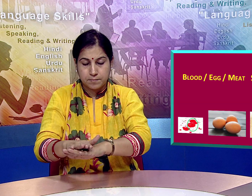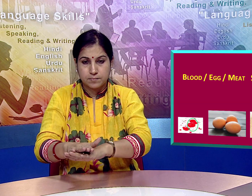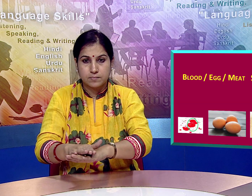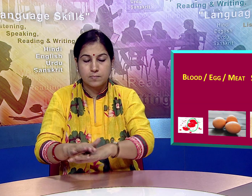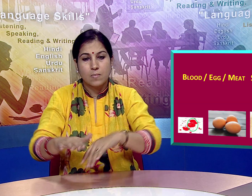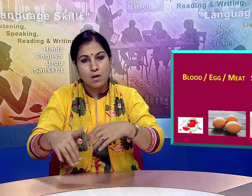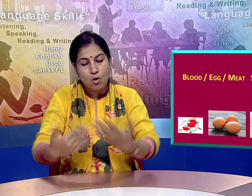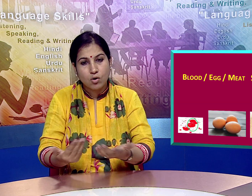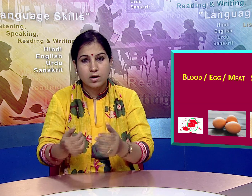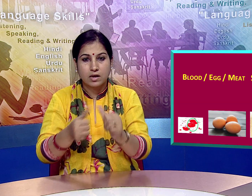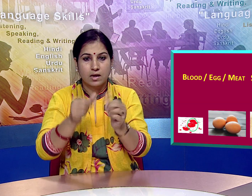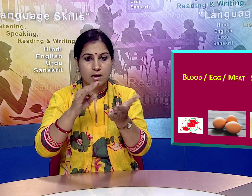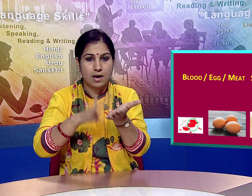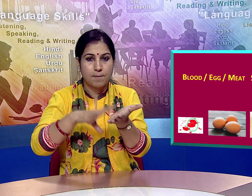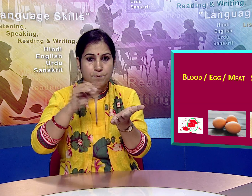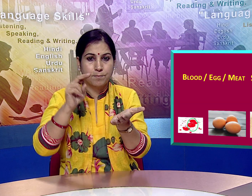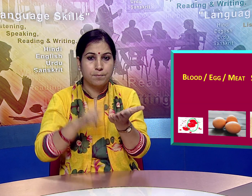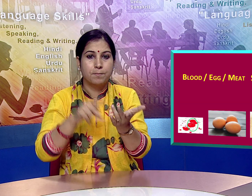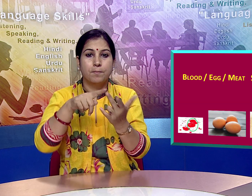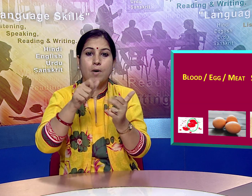or in diluted ammonia